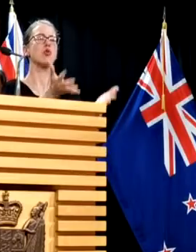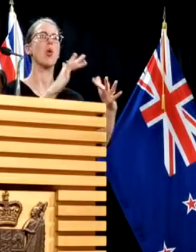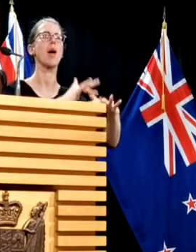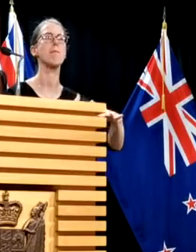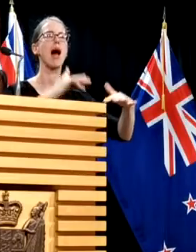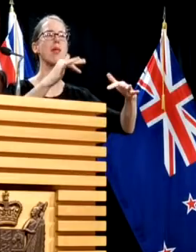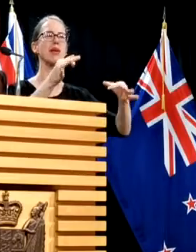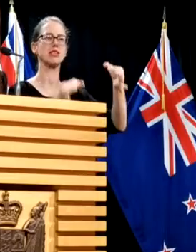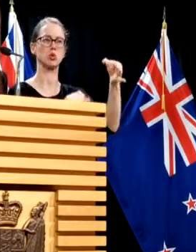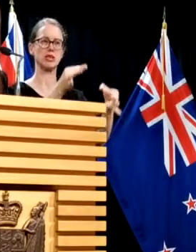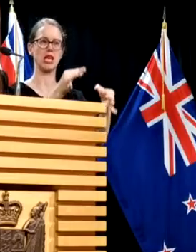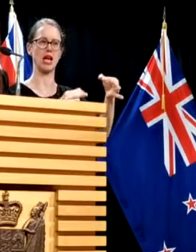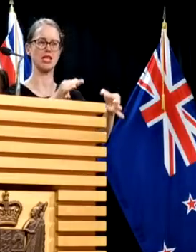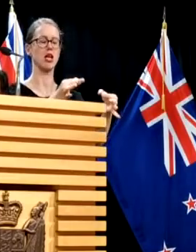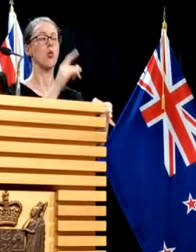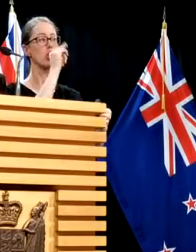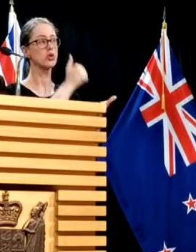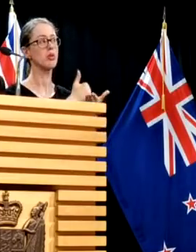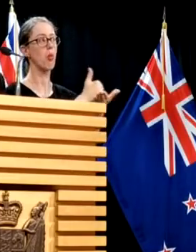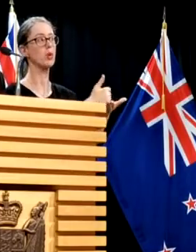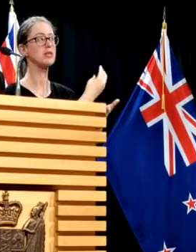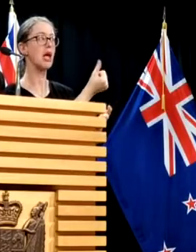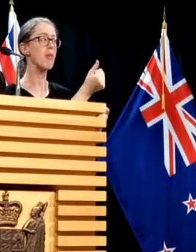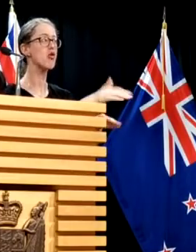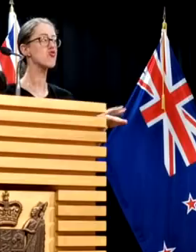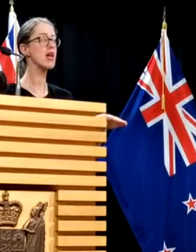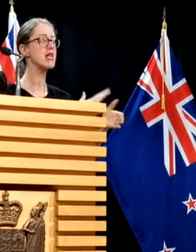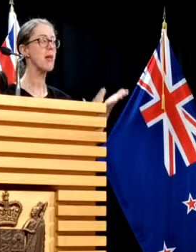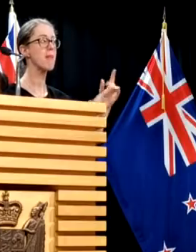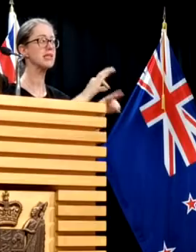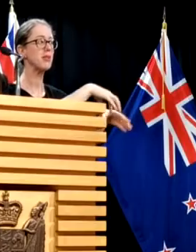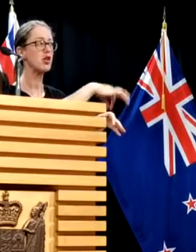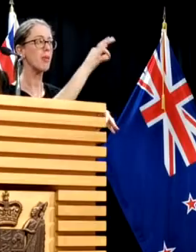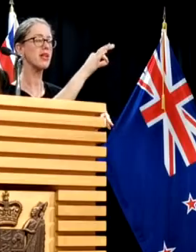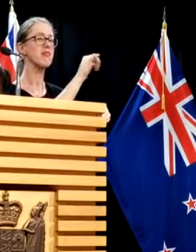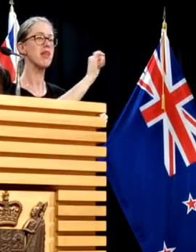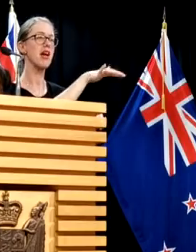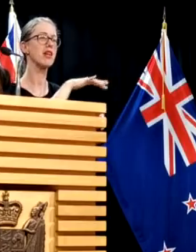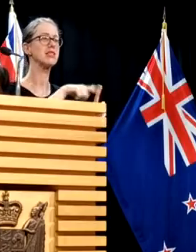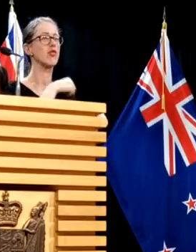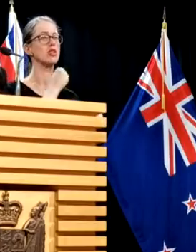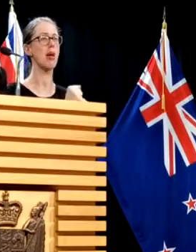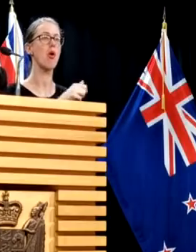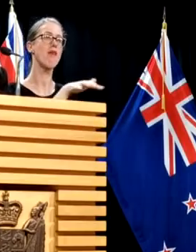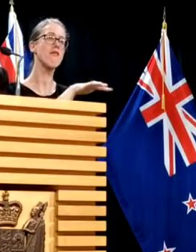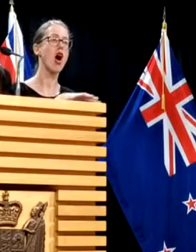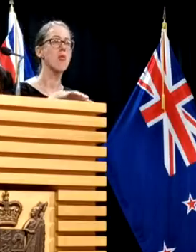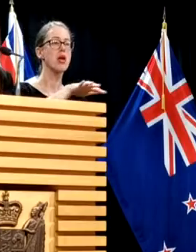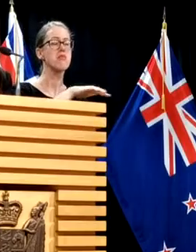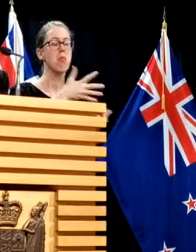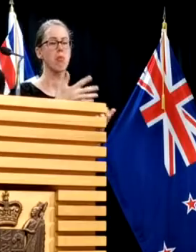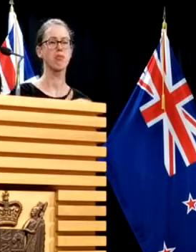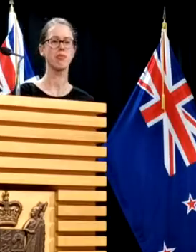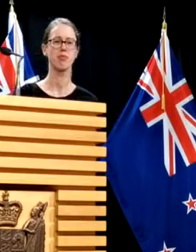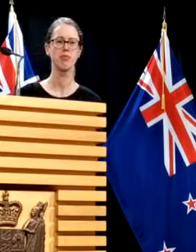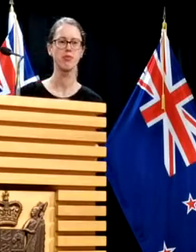but what we can do is support their nomination. Obviously, the areas where they have interest include, for instance, the Environment Select Committee.